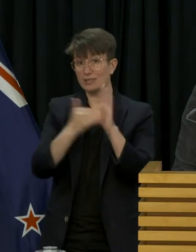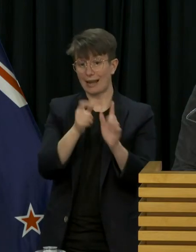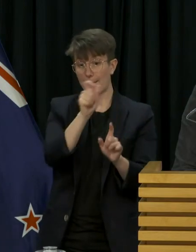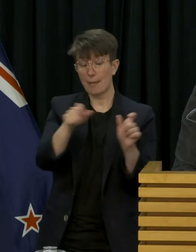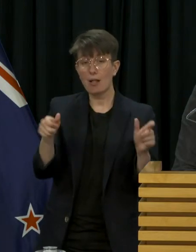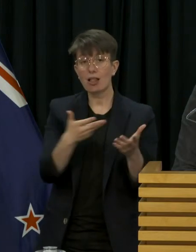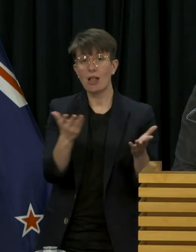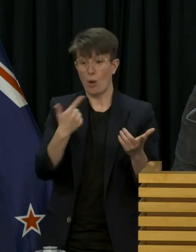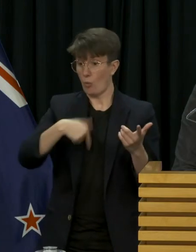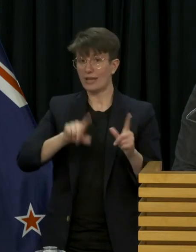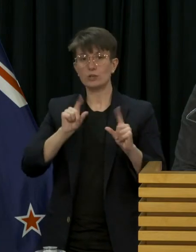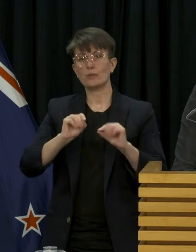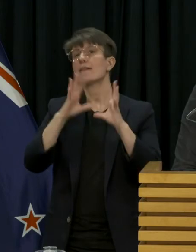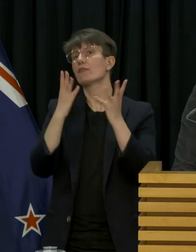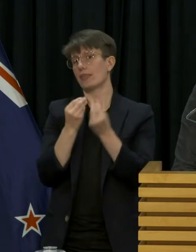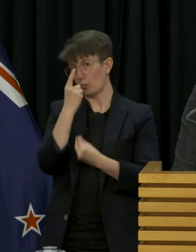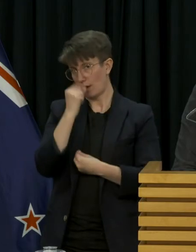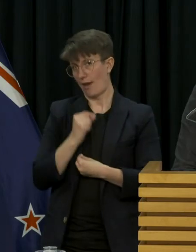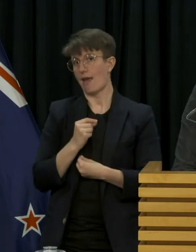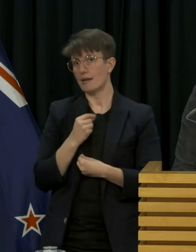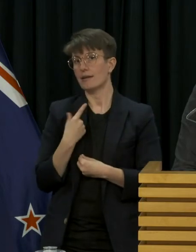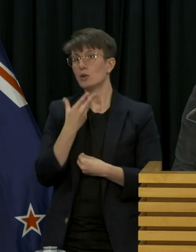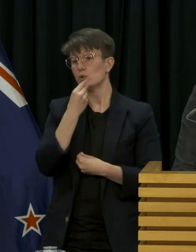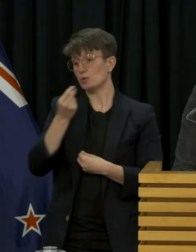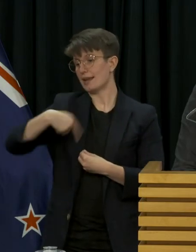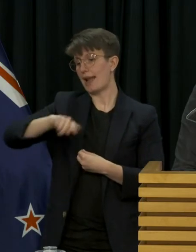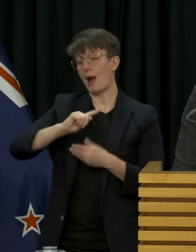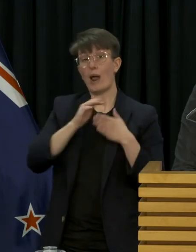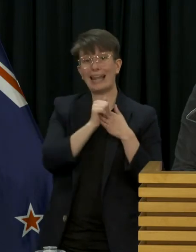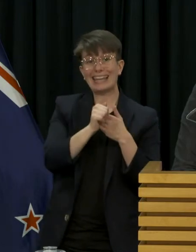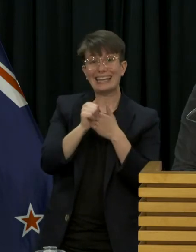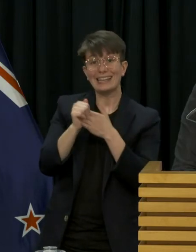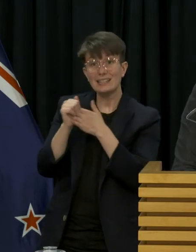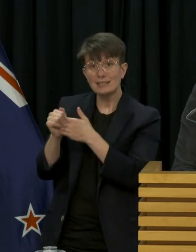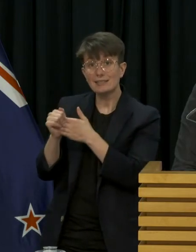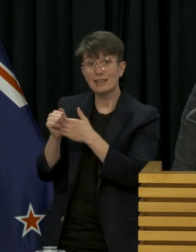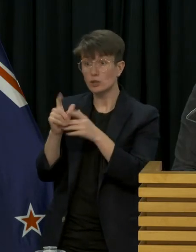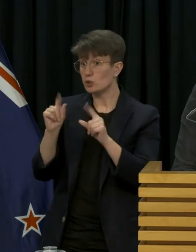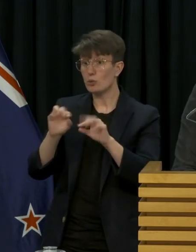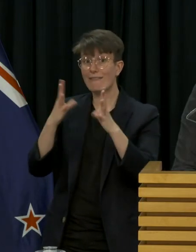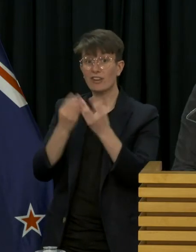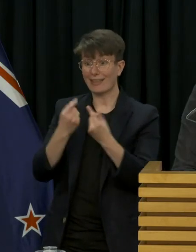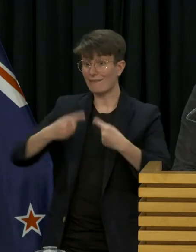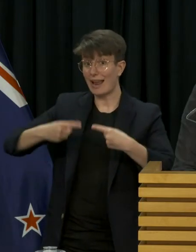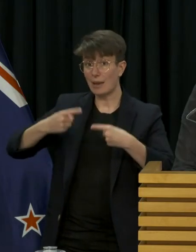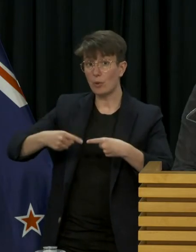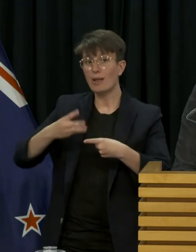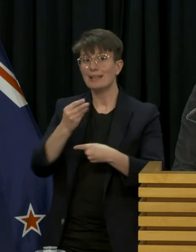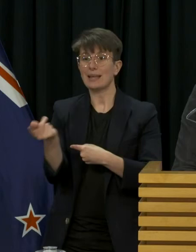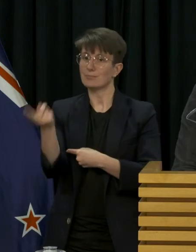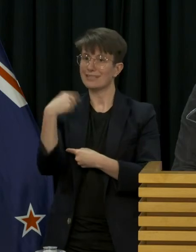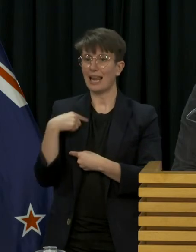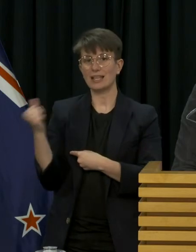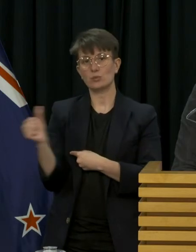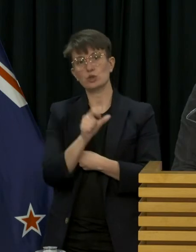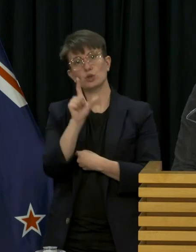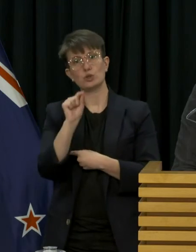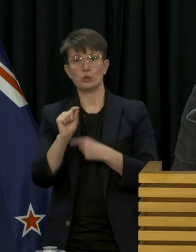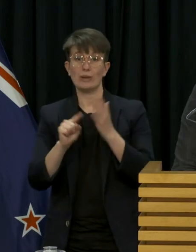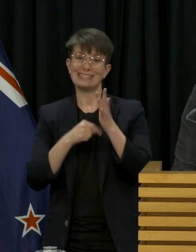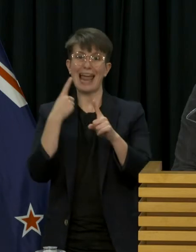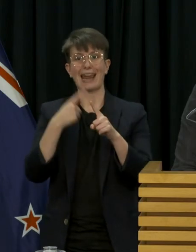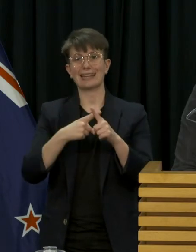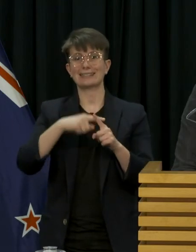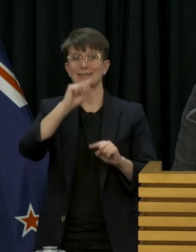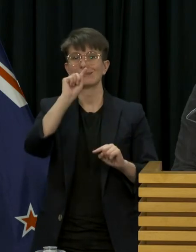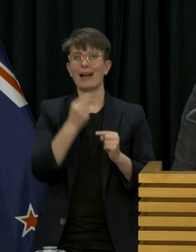stops and using the levers that we have available to us. Some would argue that we should do things like tax cuts. We just happen to disagree that